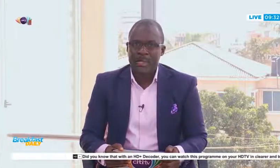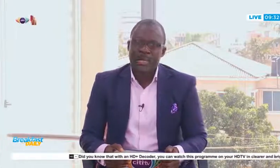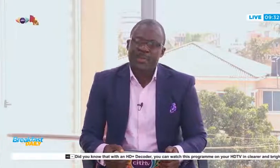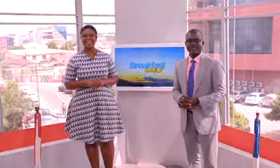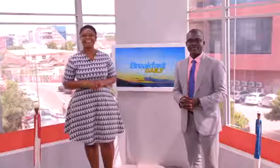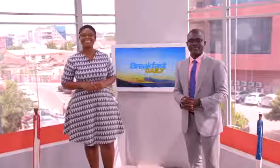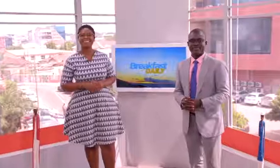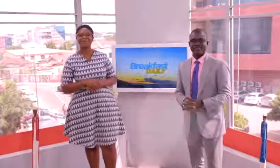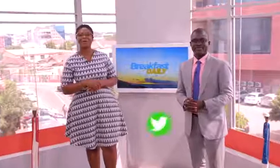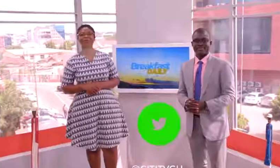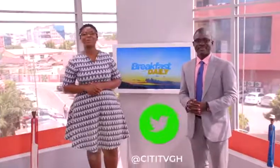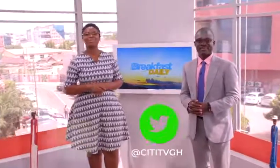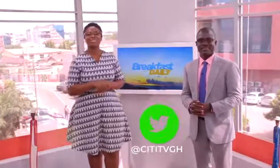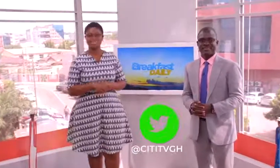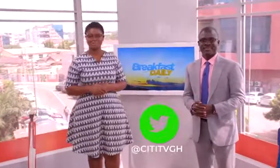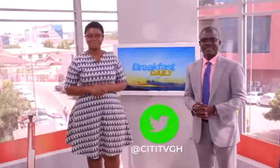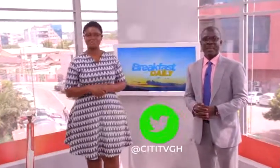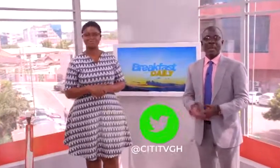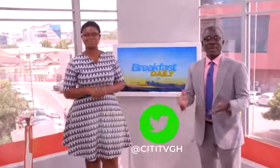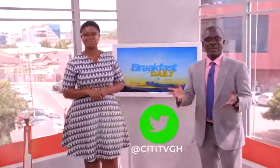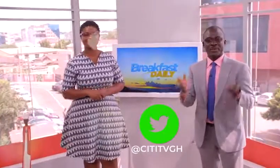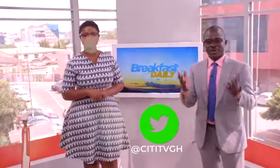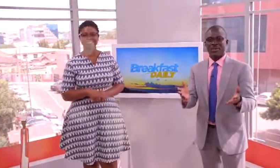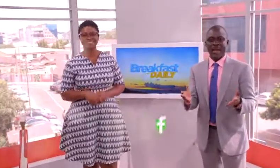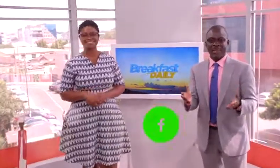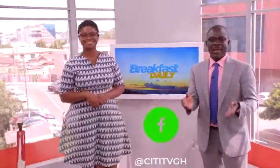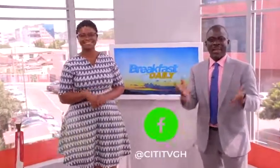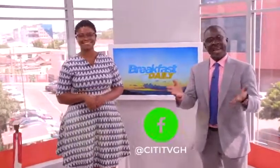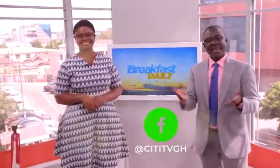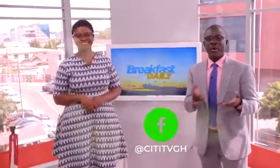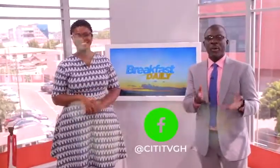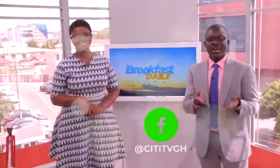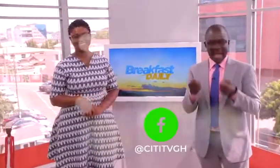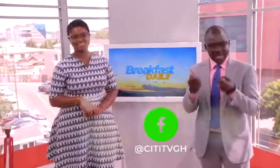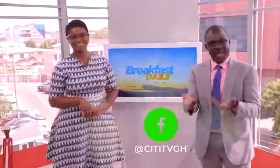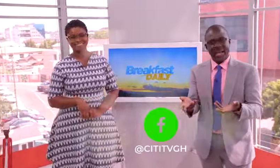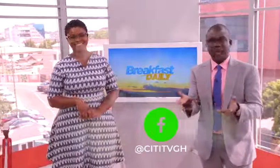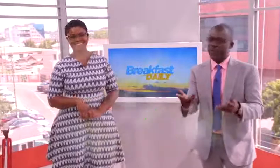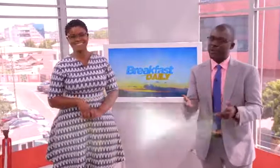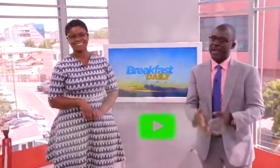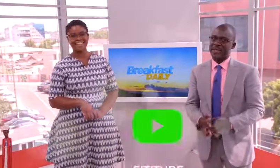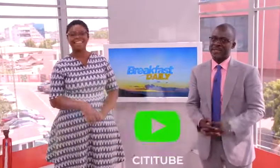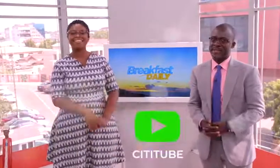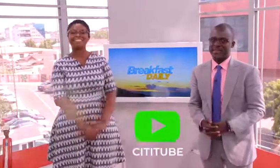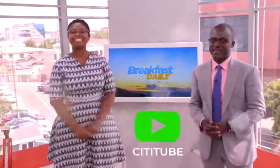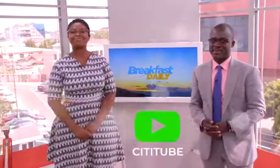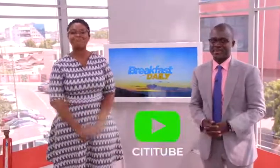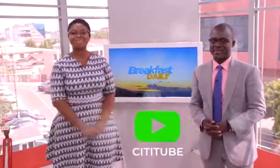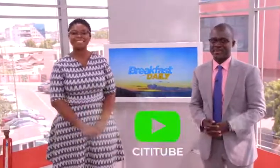expert. Hi there. We hope you enjoyed the show. Make sure to subscribe, like, comment, and share with your friends. This is Breakfast